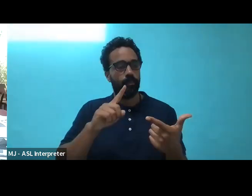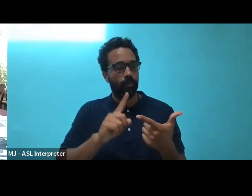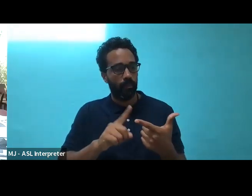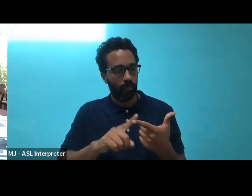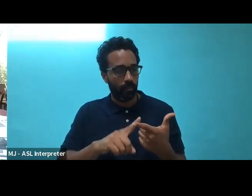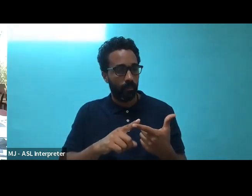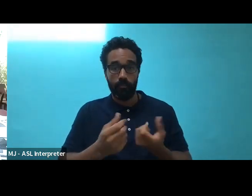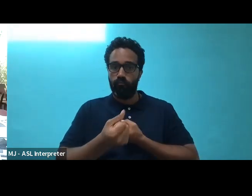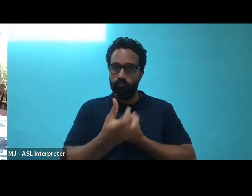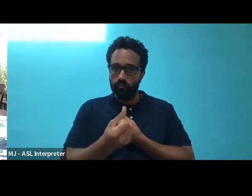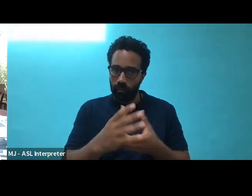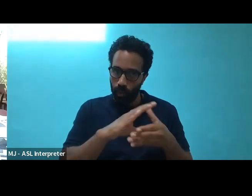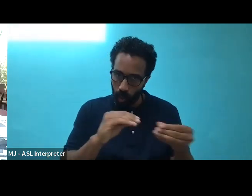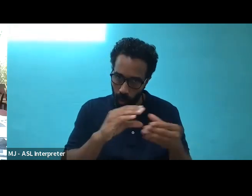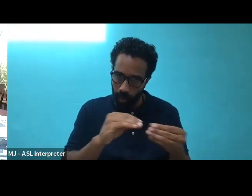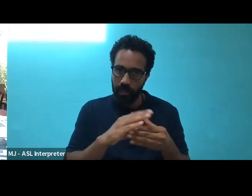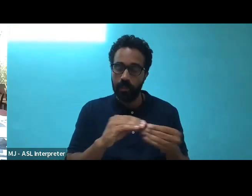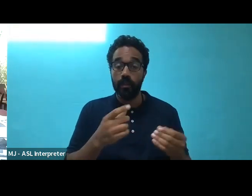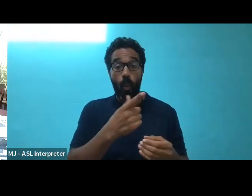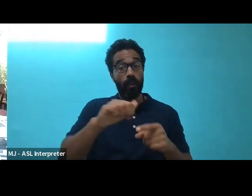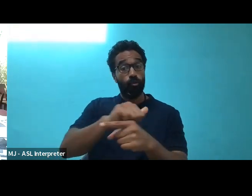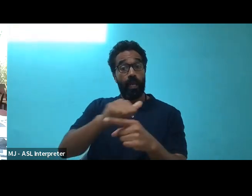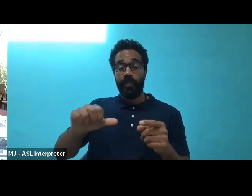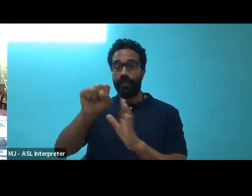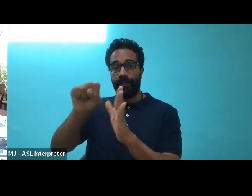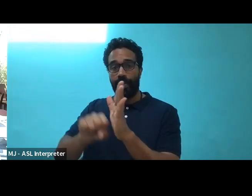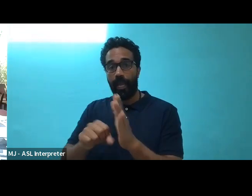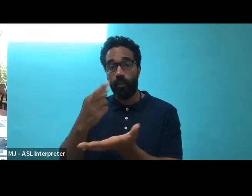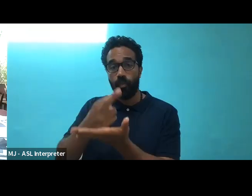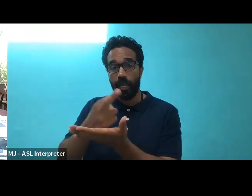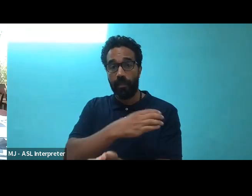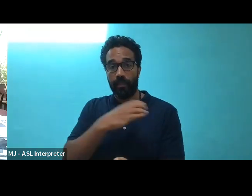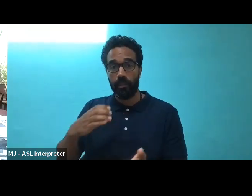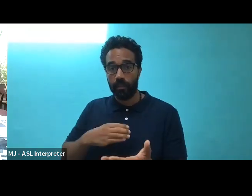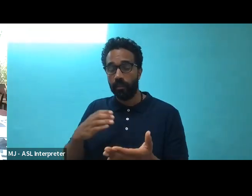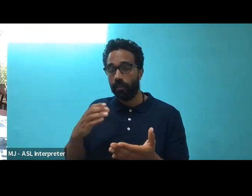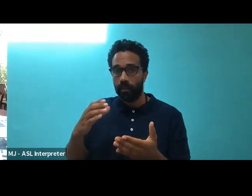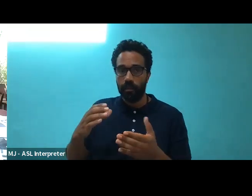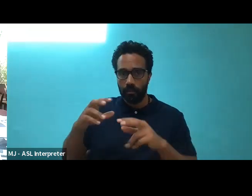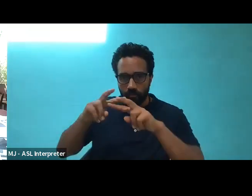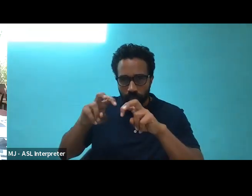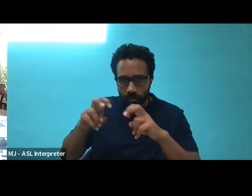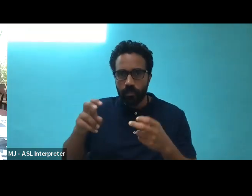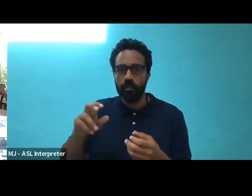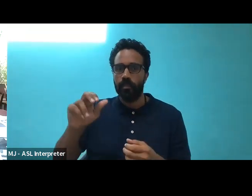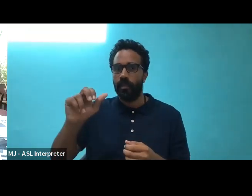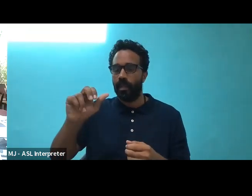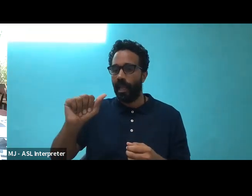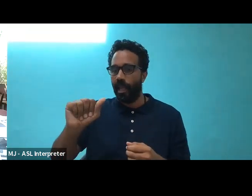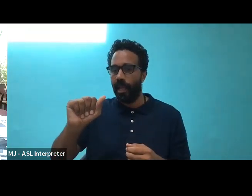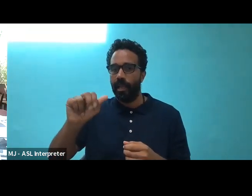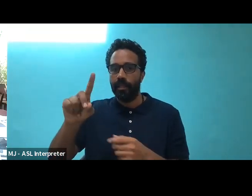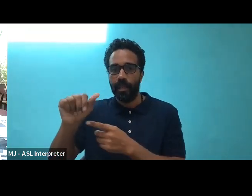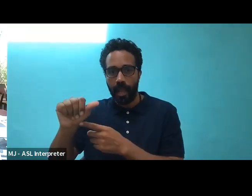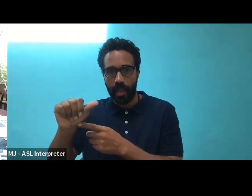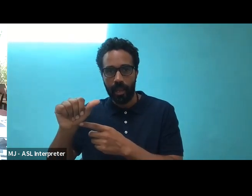Rehab Council now. We're affiliating to look at ADA compliance from an anti-racism perspective